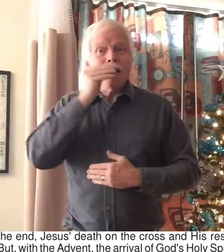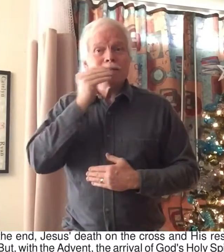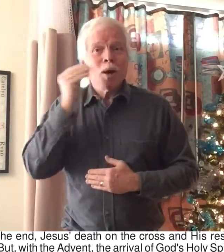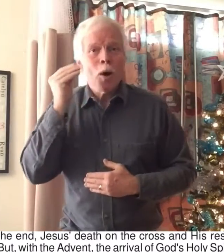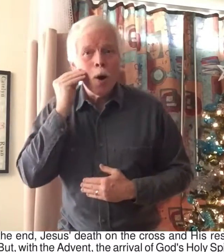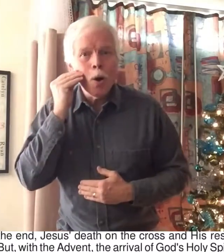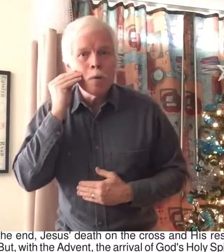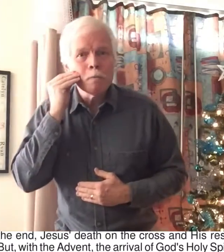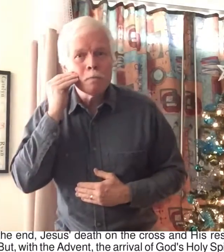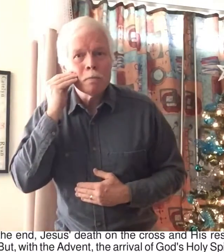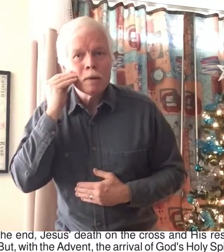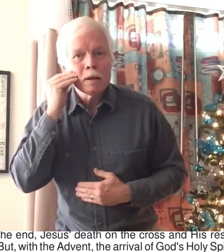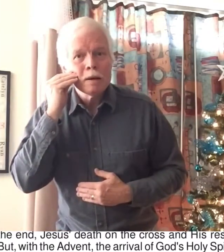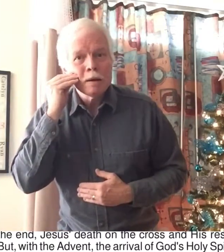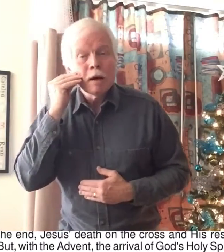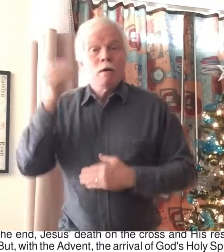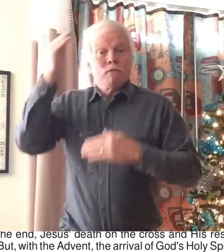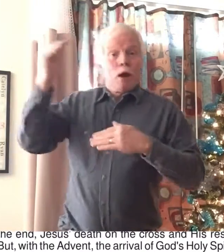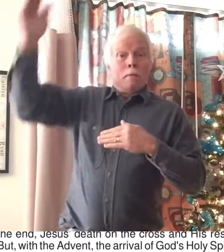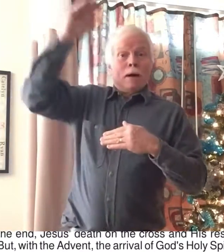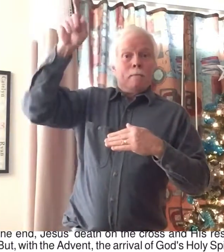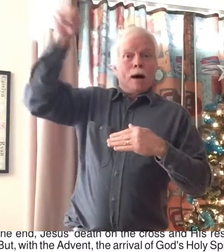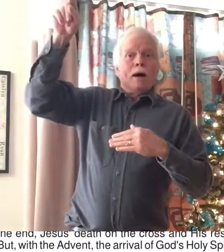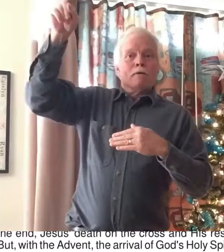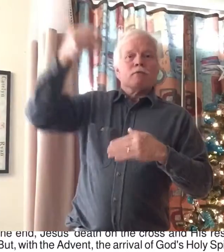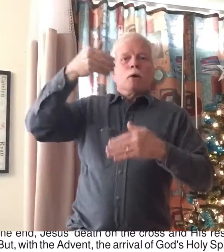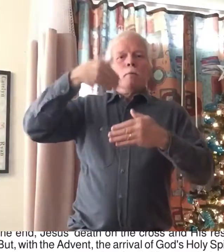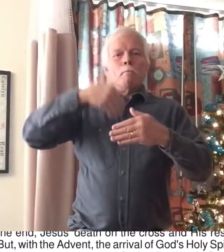Greater, not meaning proudfully better.